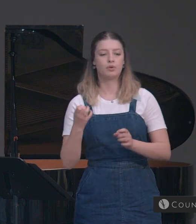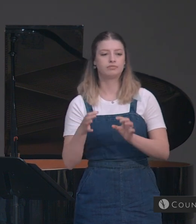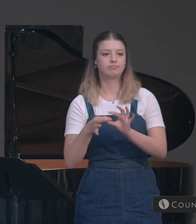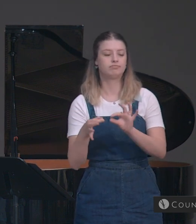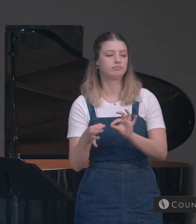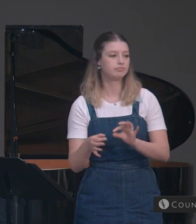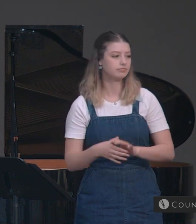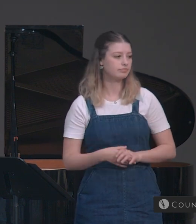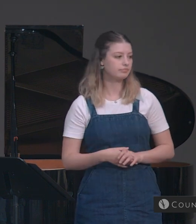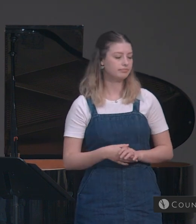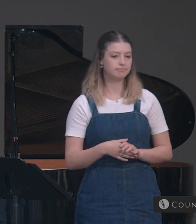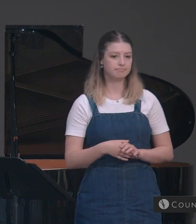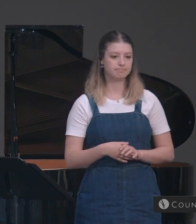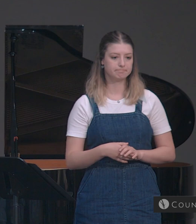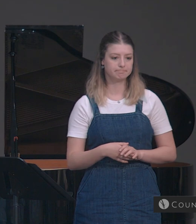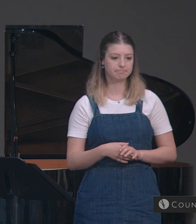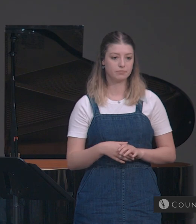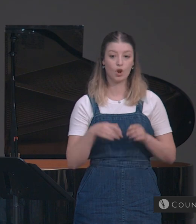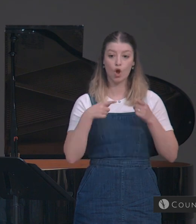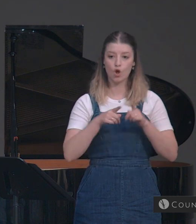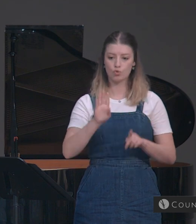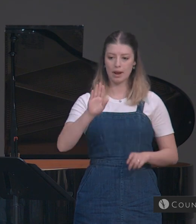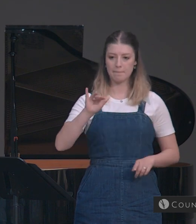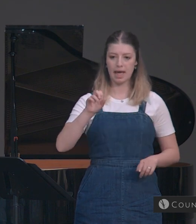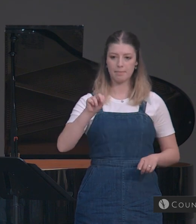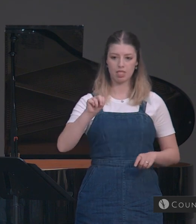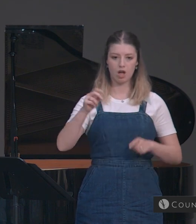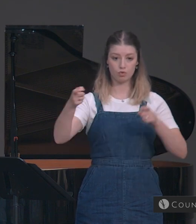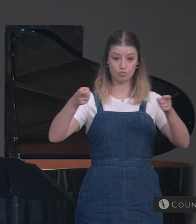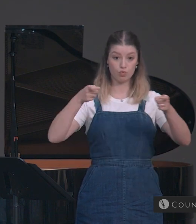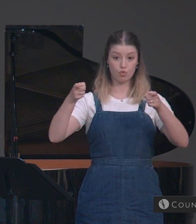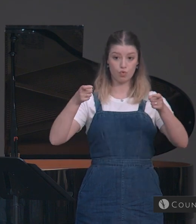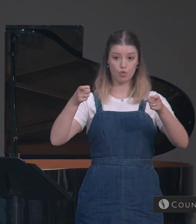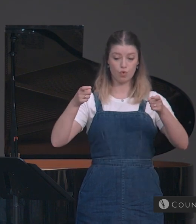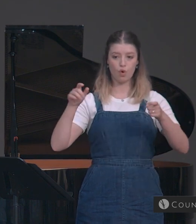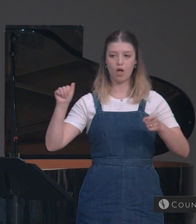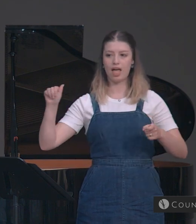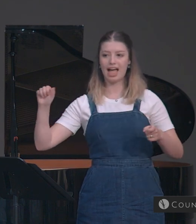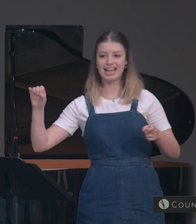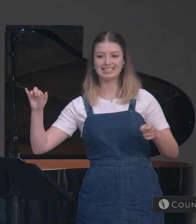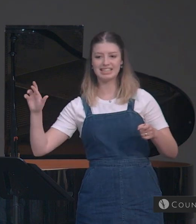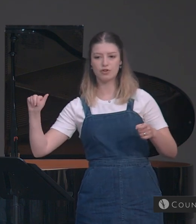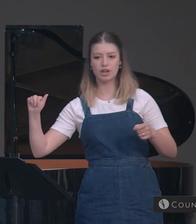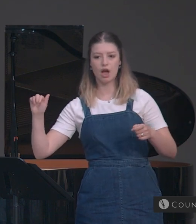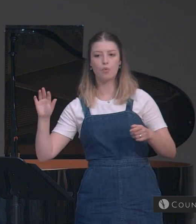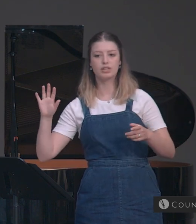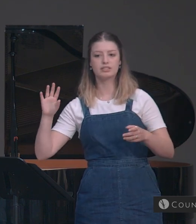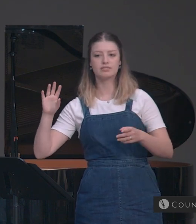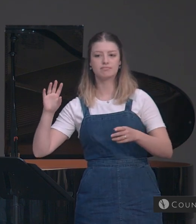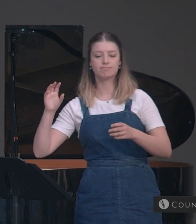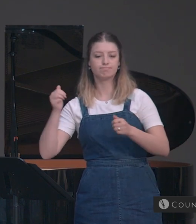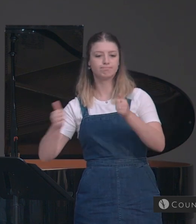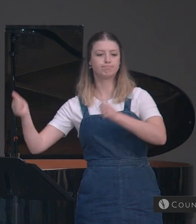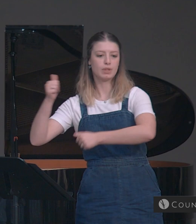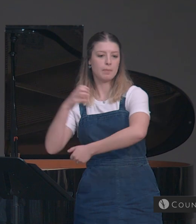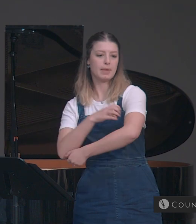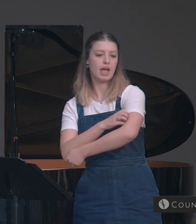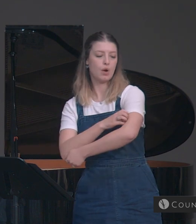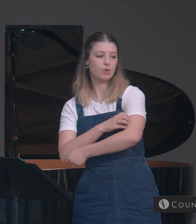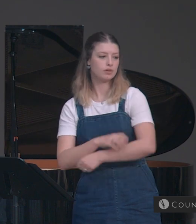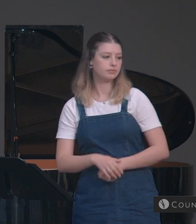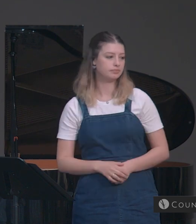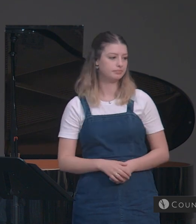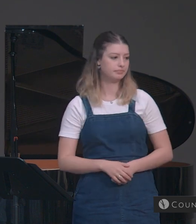In Micah's day, Assyria was the world power. It was the world power. But God, because I think largely because of the repentance